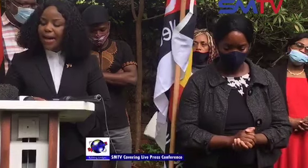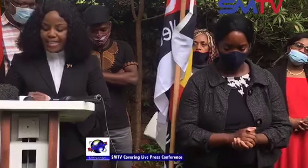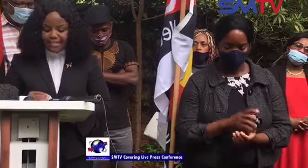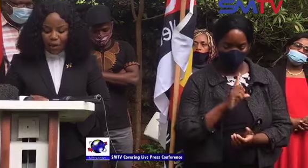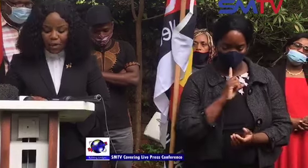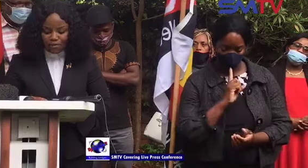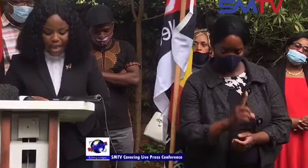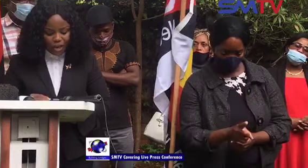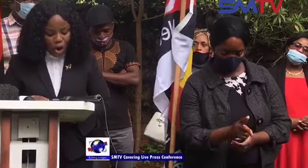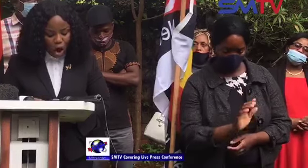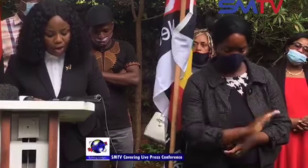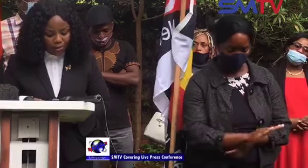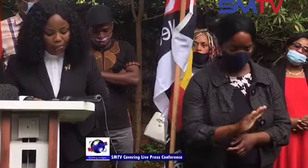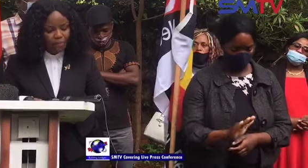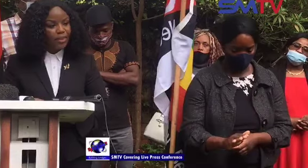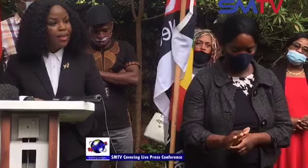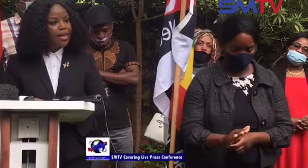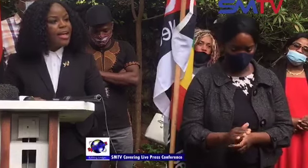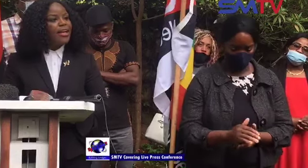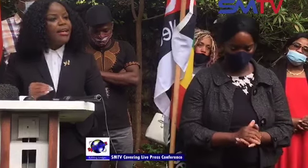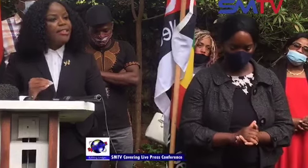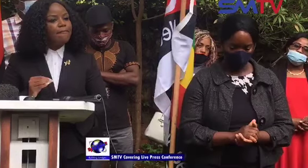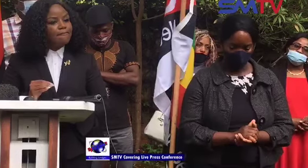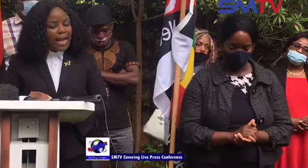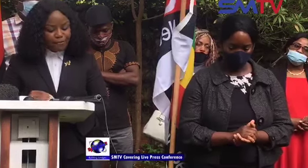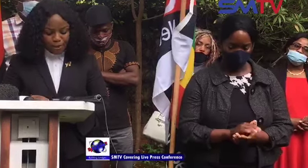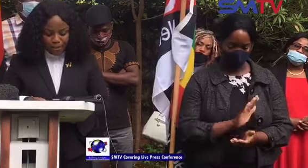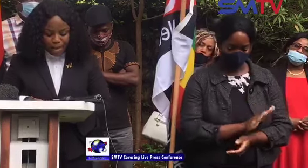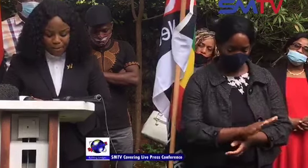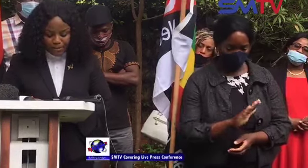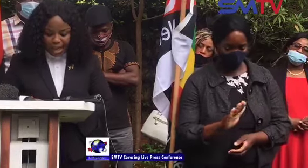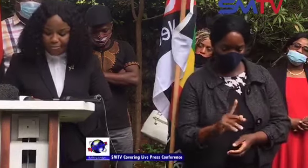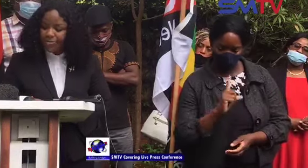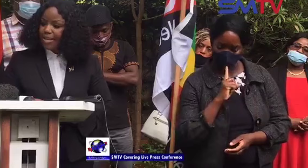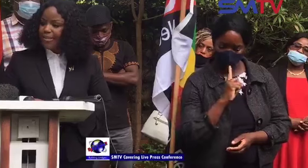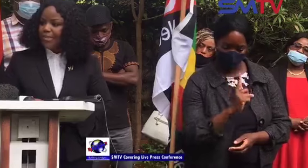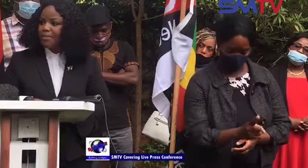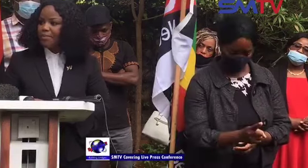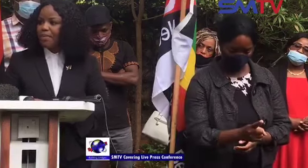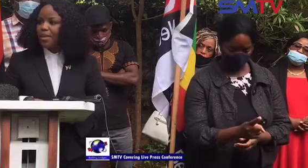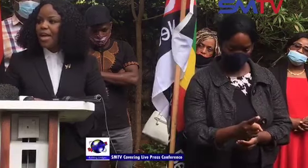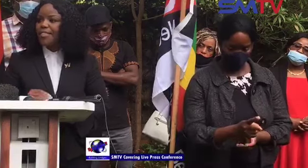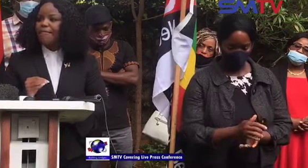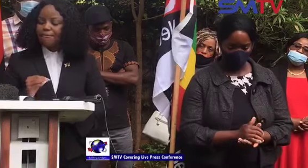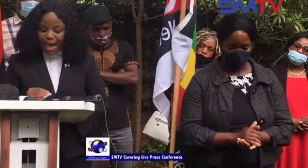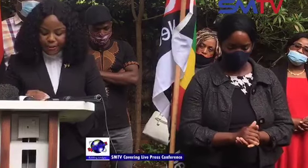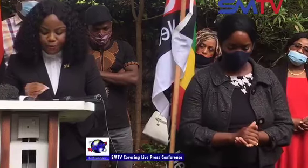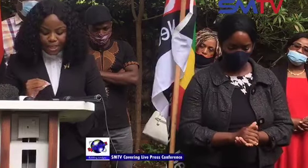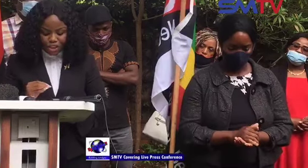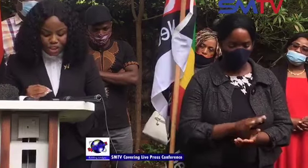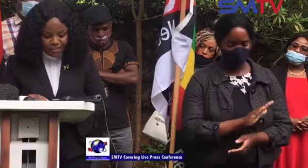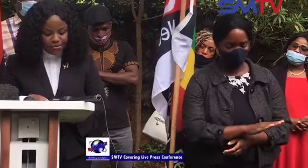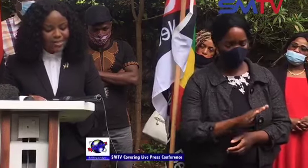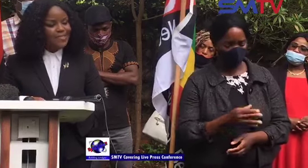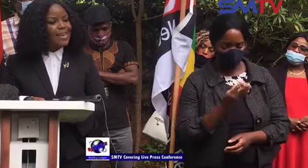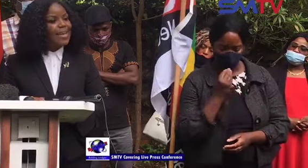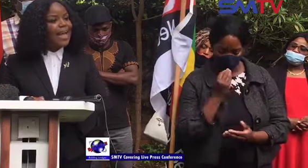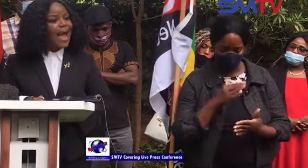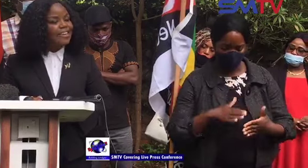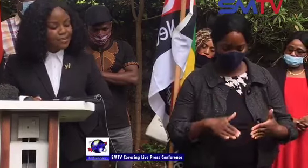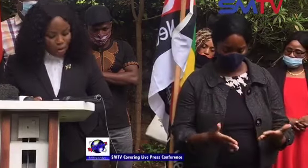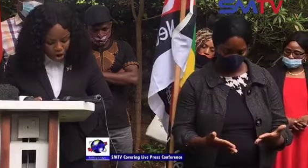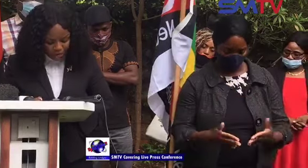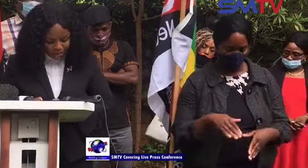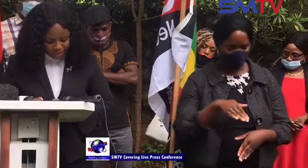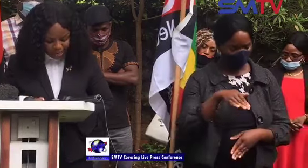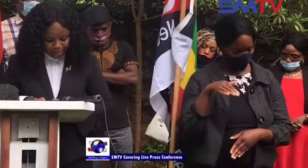big fights that we've taken on, the fight for a people's government, the fight for legitimacy